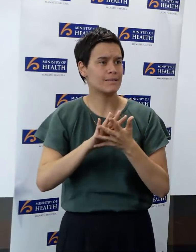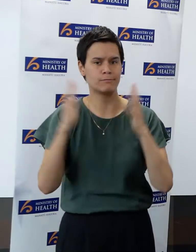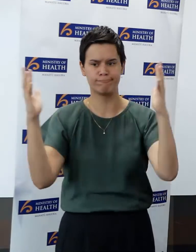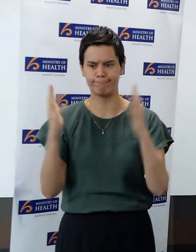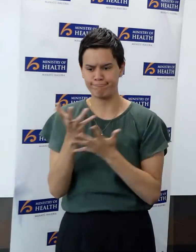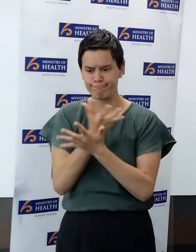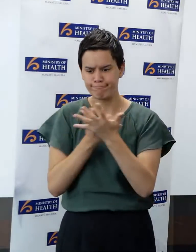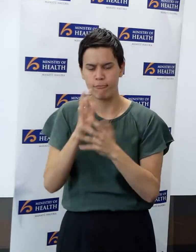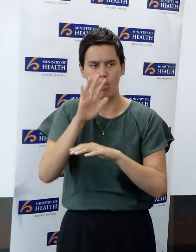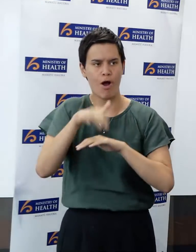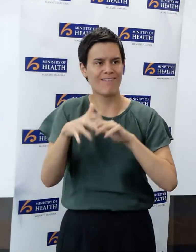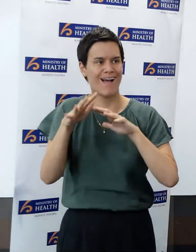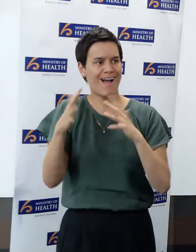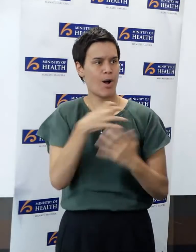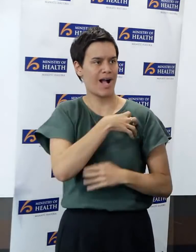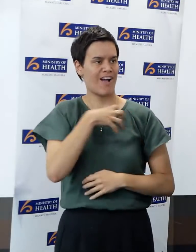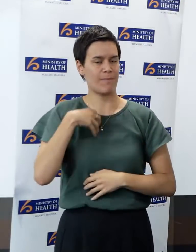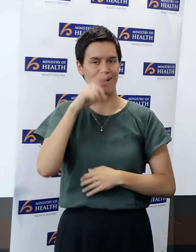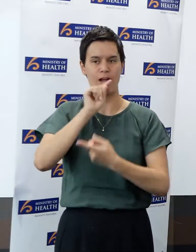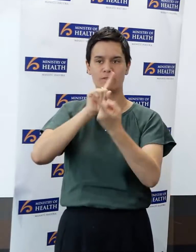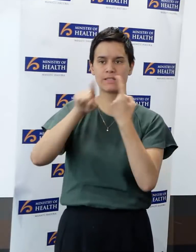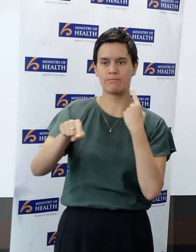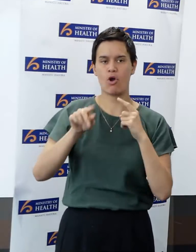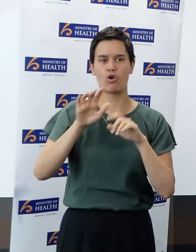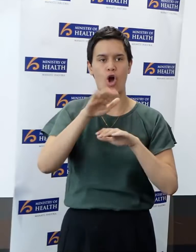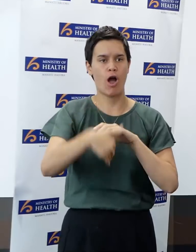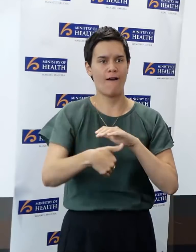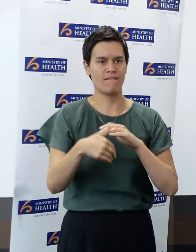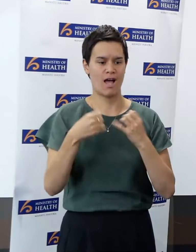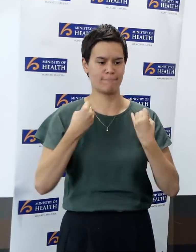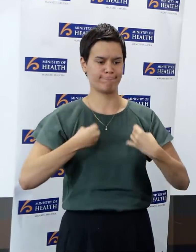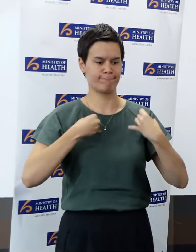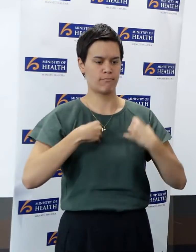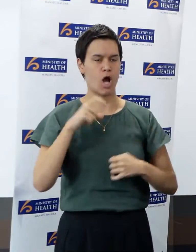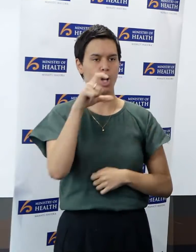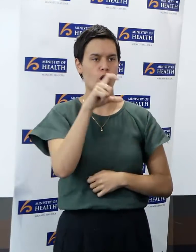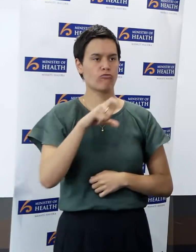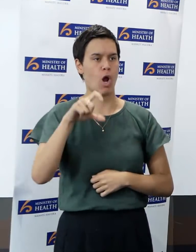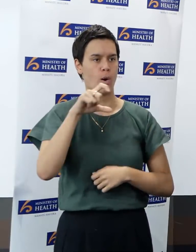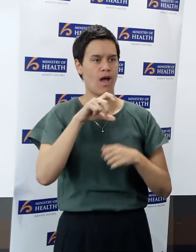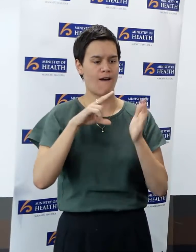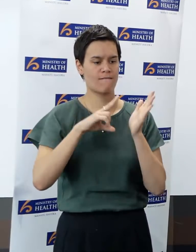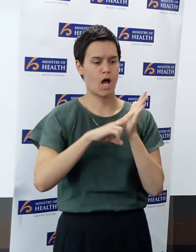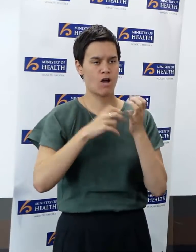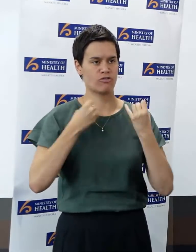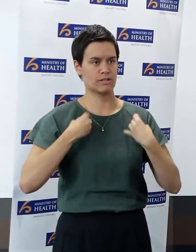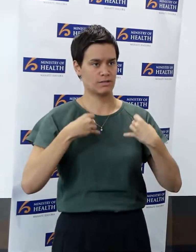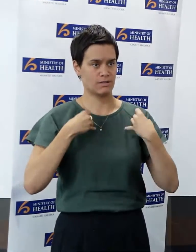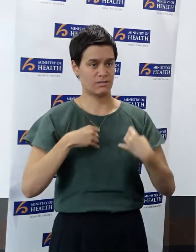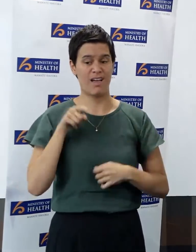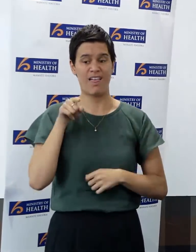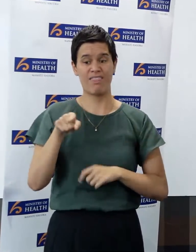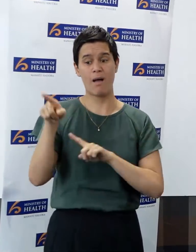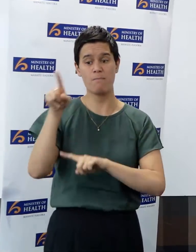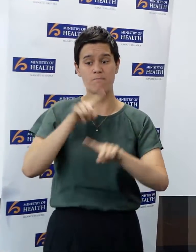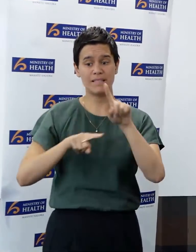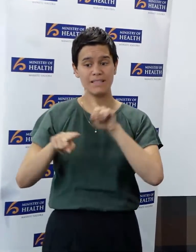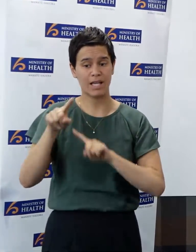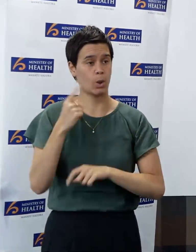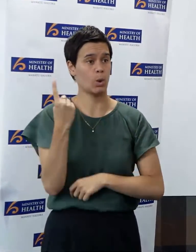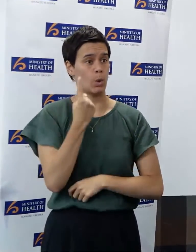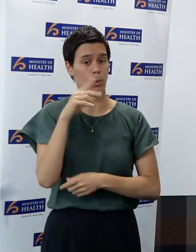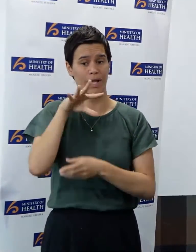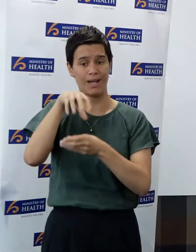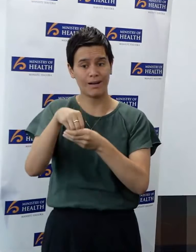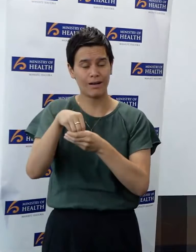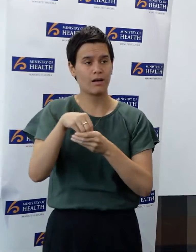novel coronavirus. So you may be aware that group, ODESC, is a meeting of the chief executives or their